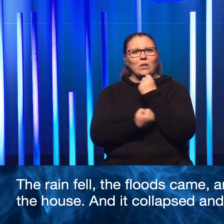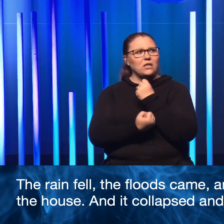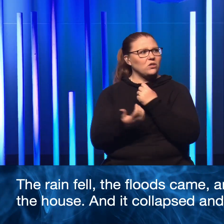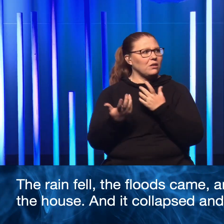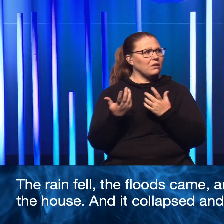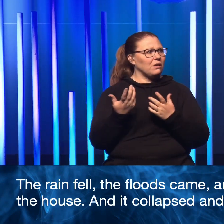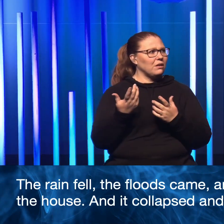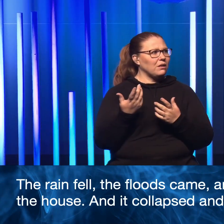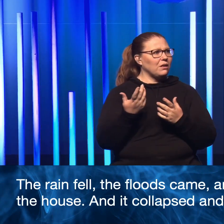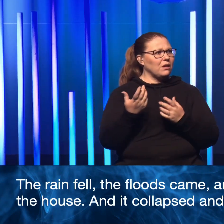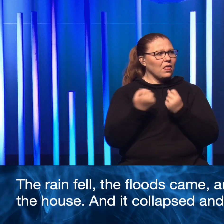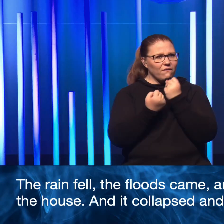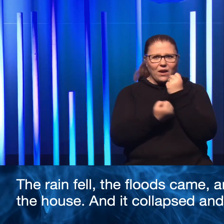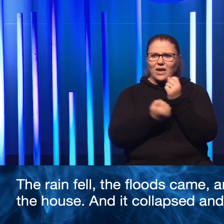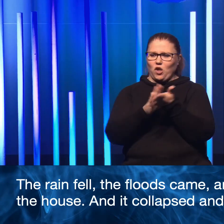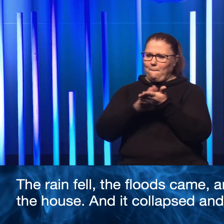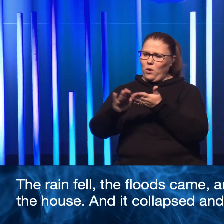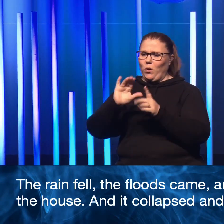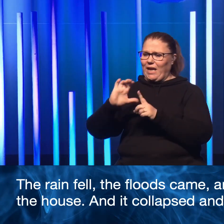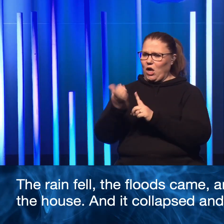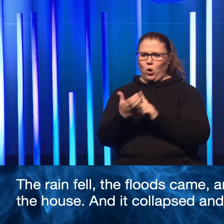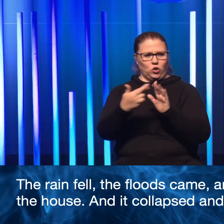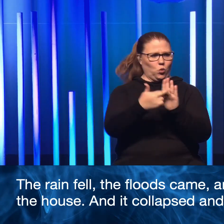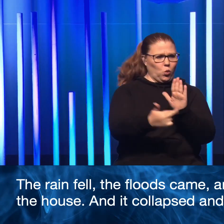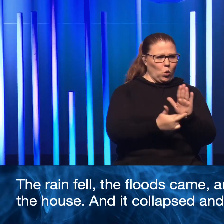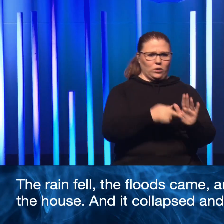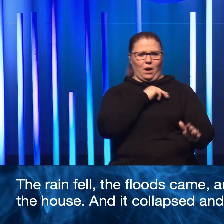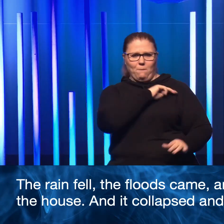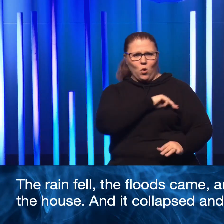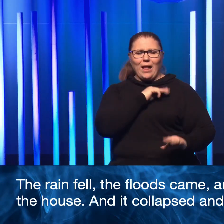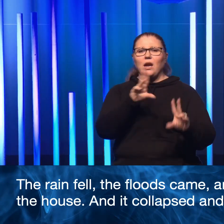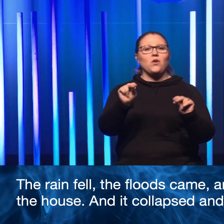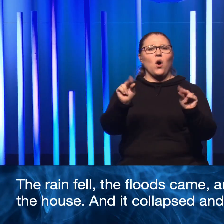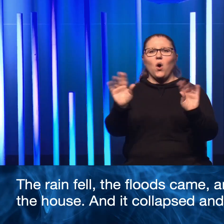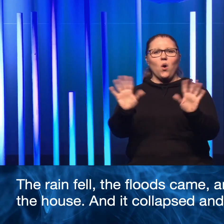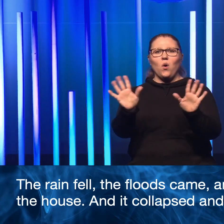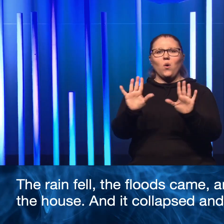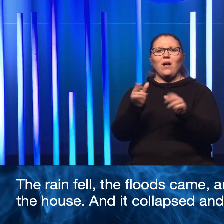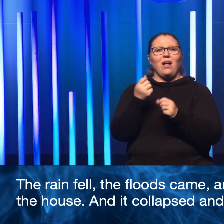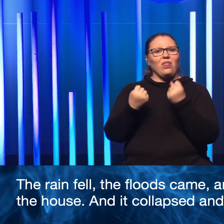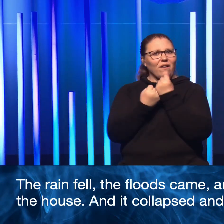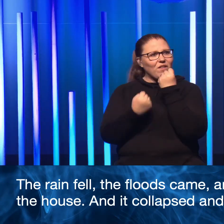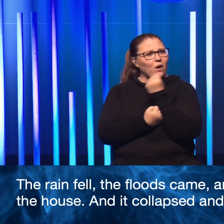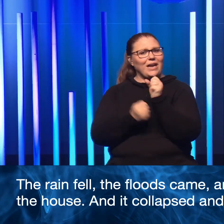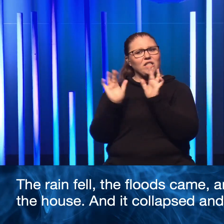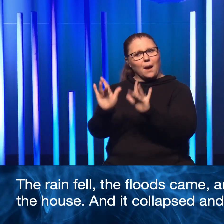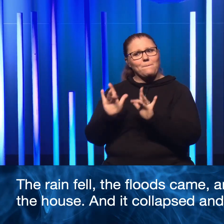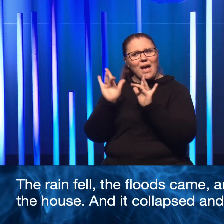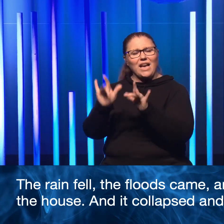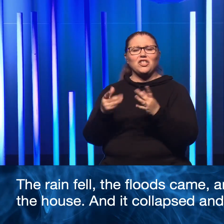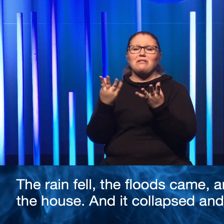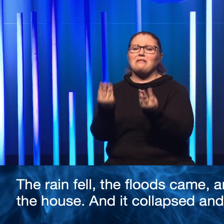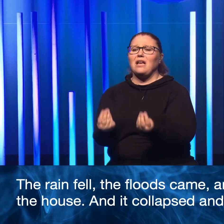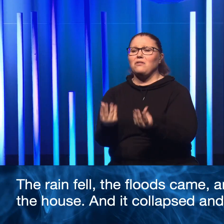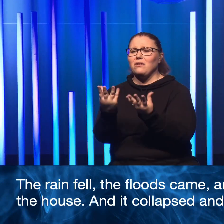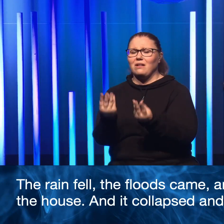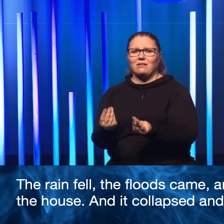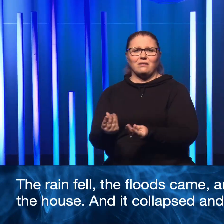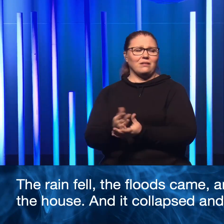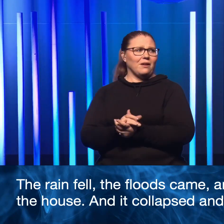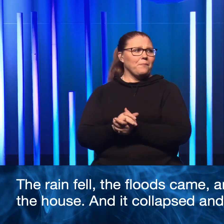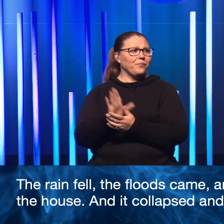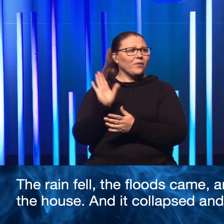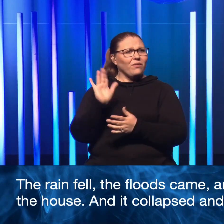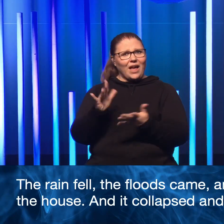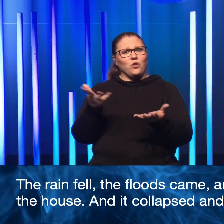the foundation purity culture and rules and morality? No. The foundation is compassion and tenderness. That's what